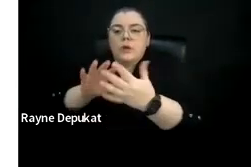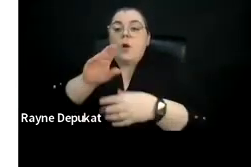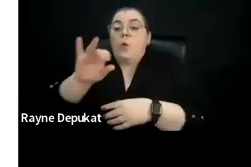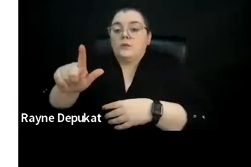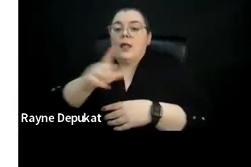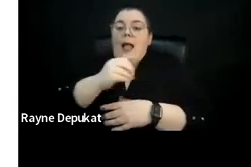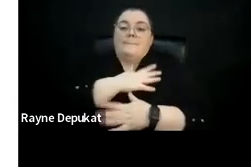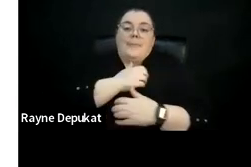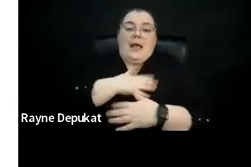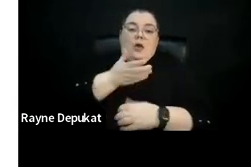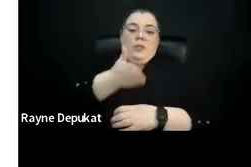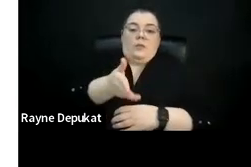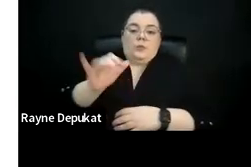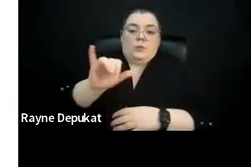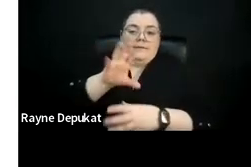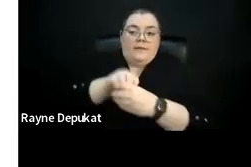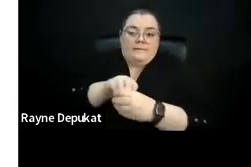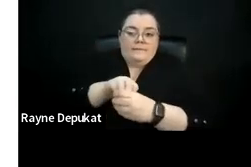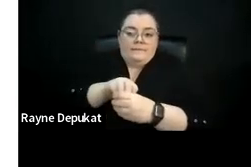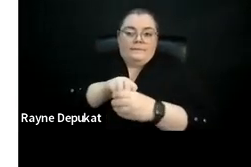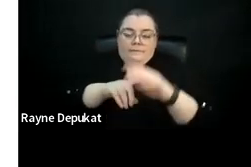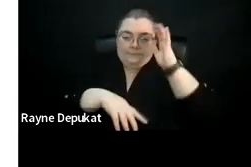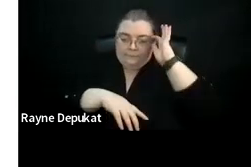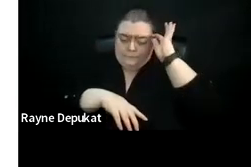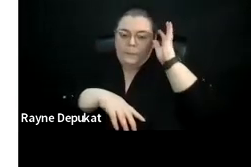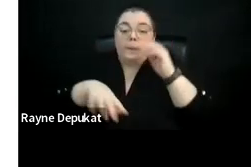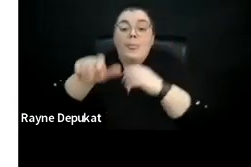of communication access and the like. Osel and Mike Bear was also involved.